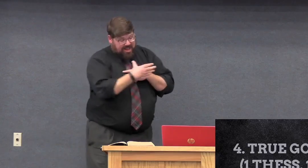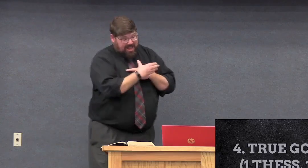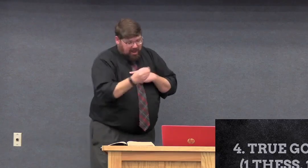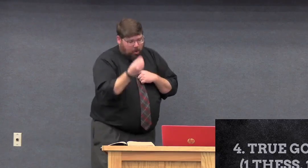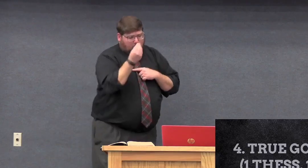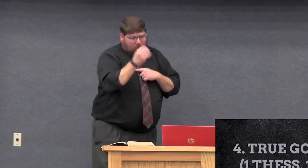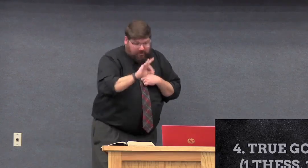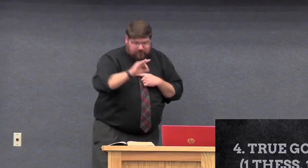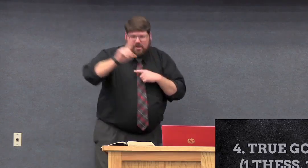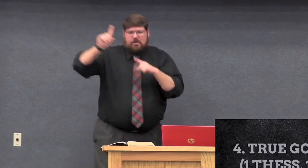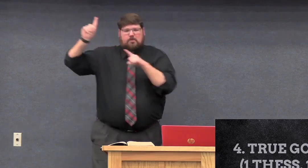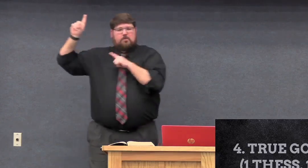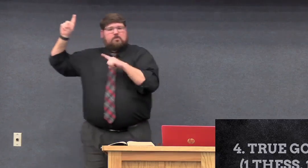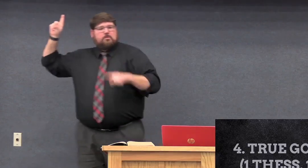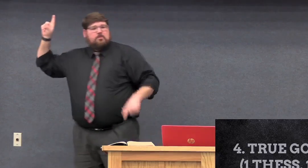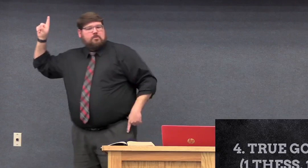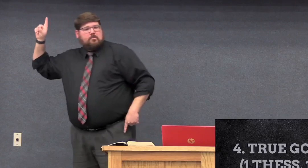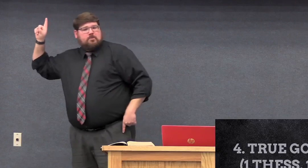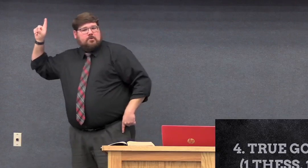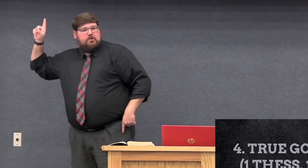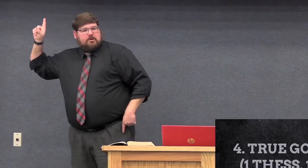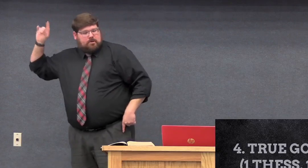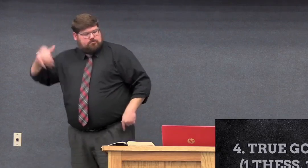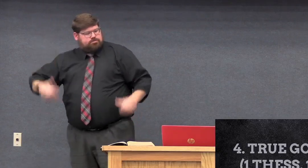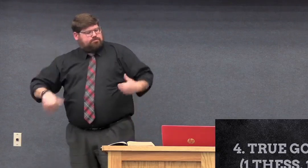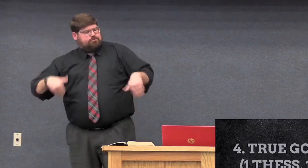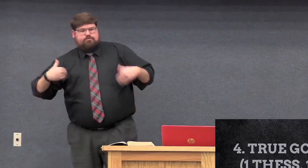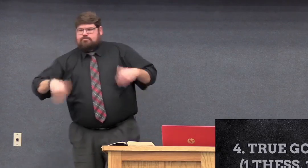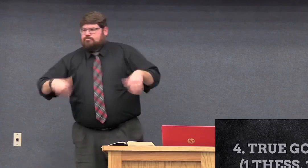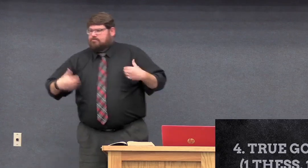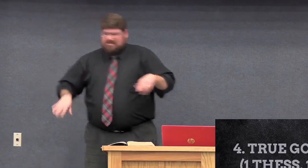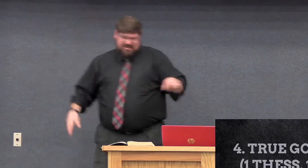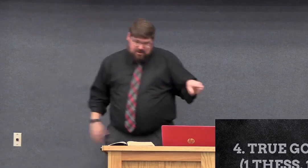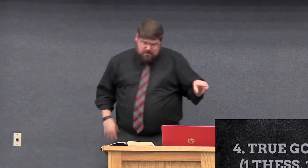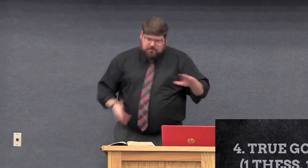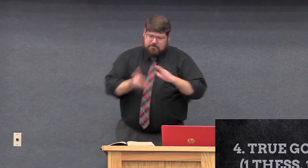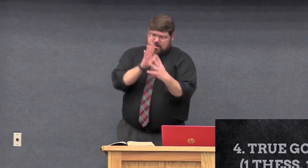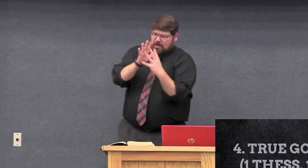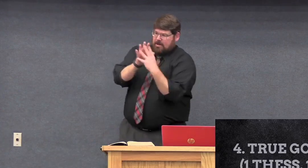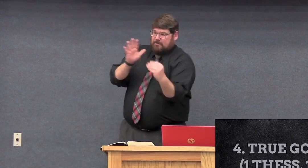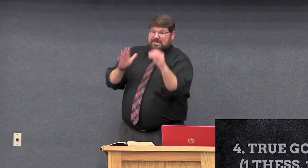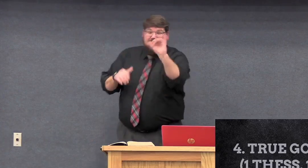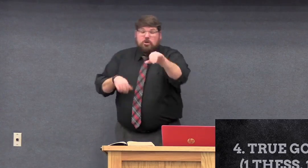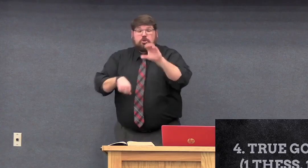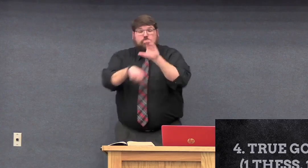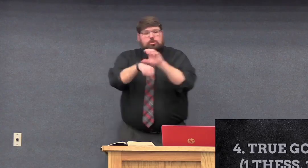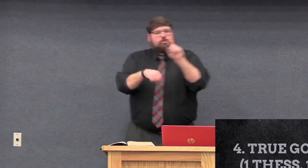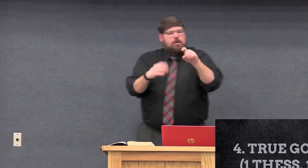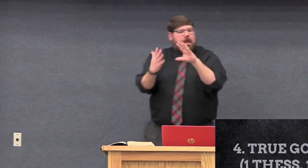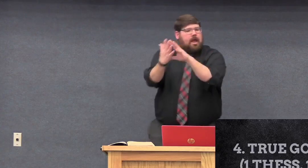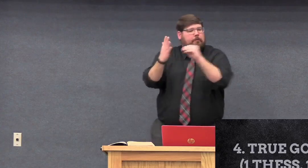Silas and Timothy, because we imitate the Lord. So